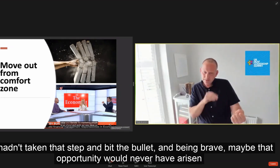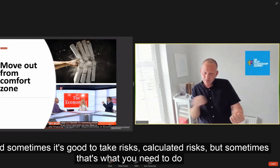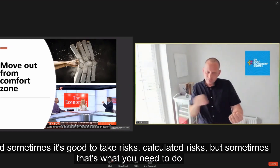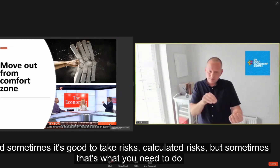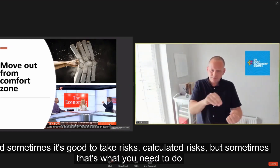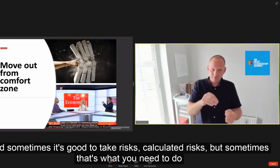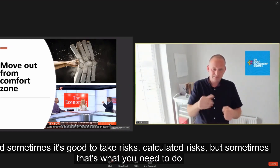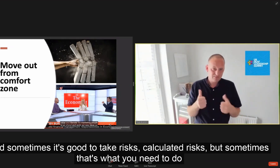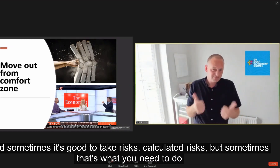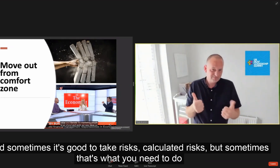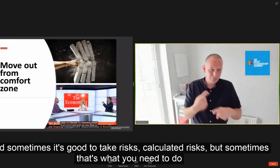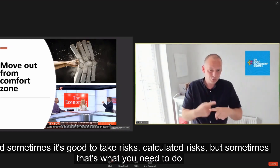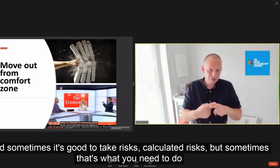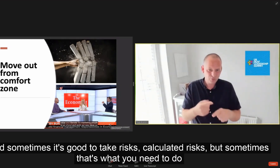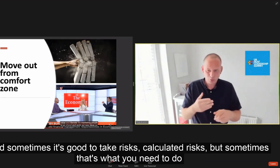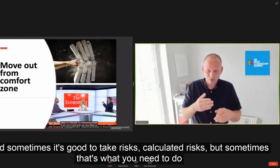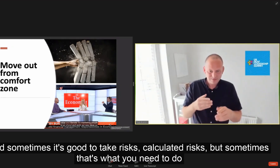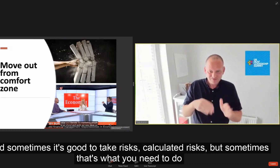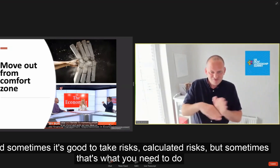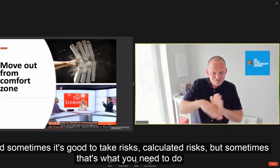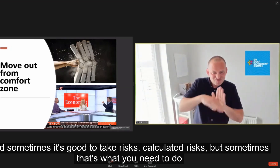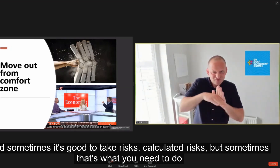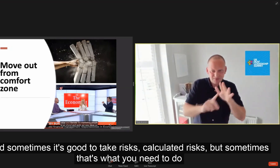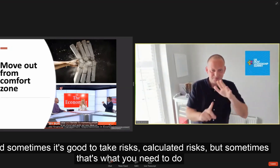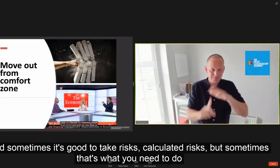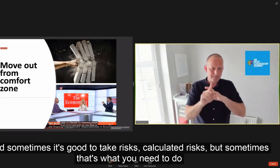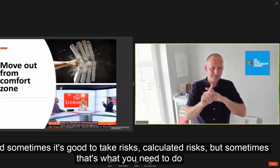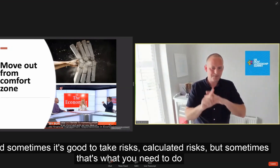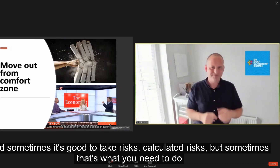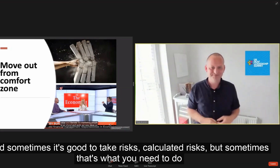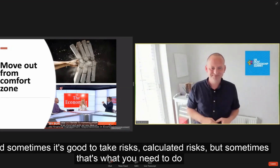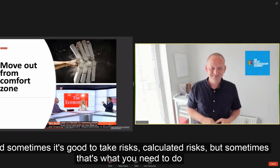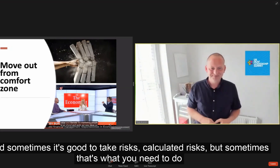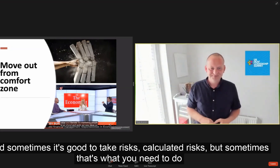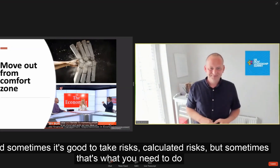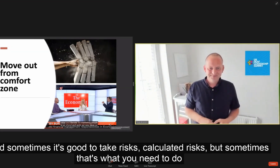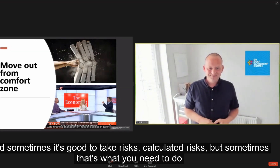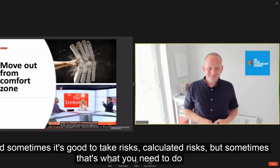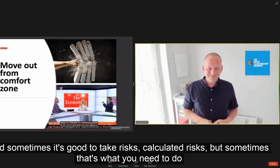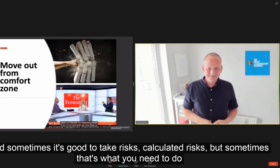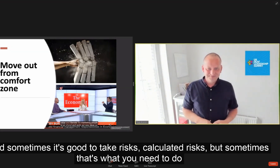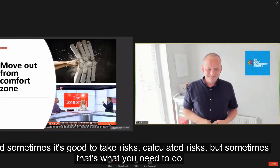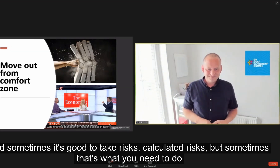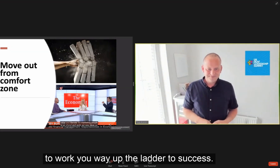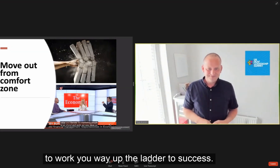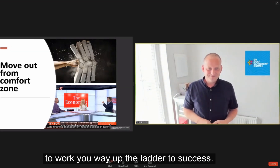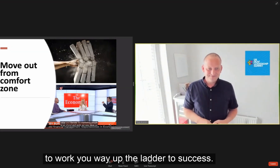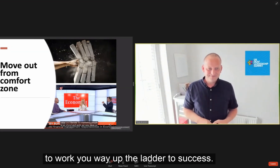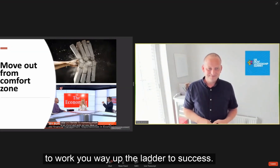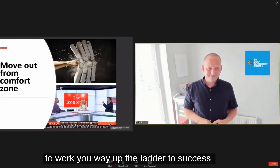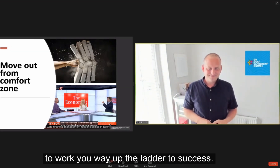sometimes it's good to take risks, you know, calculated risks, but sometimes that's what you need to do to work your way up the ladder to